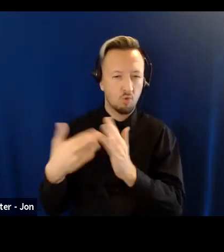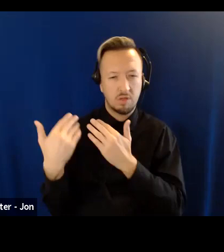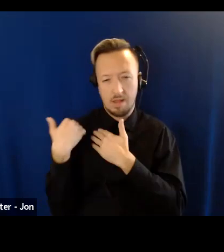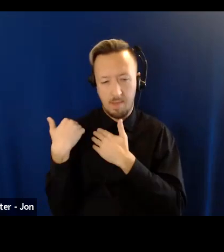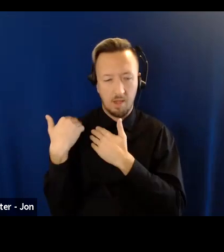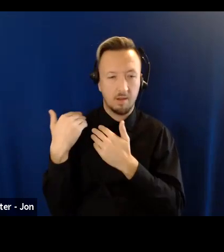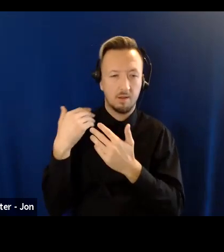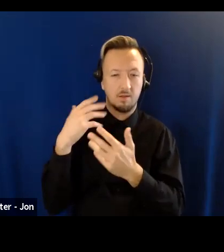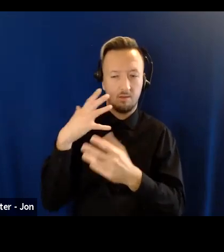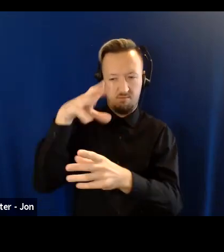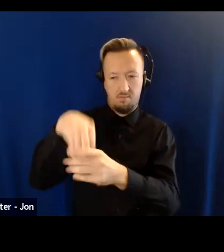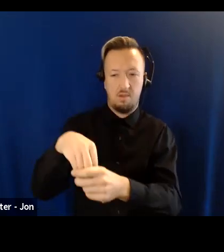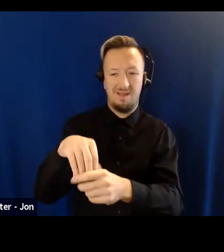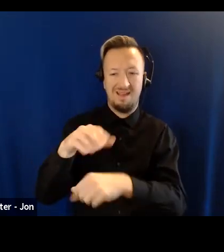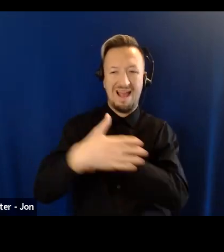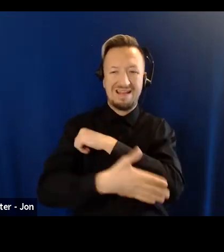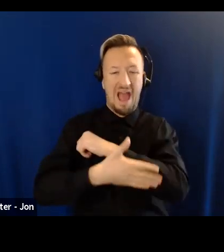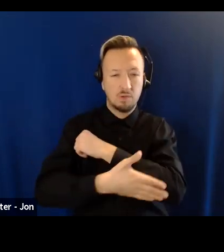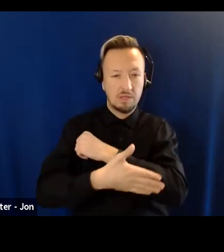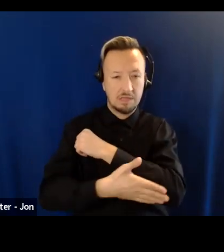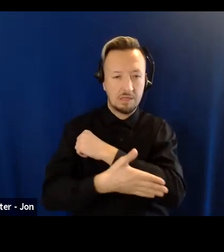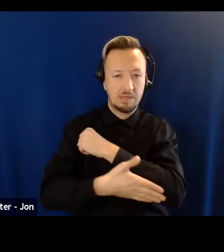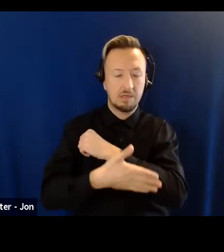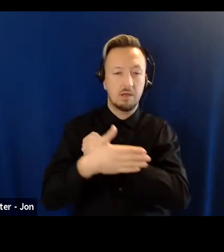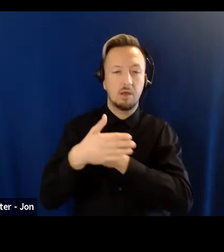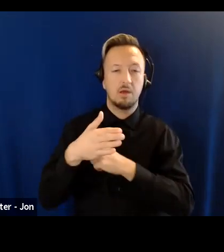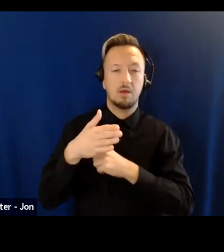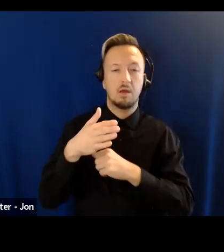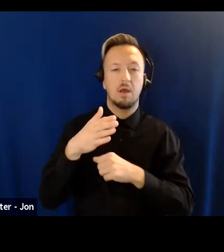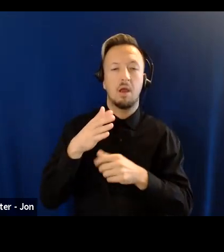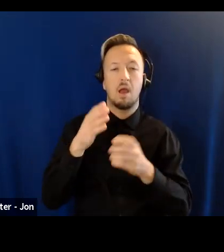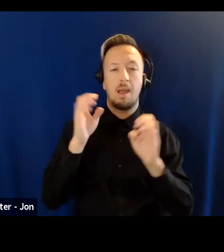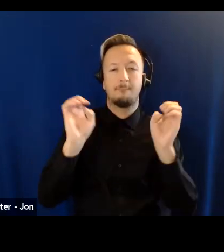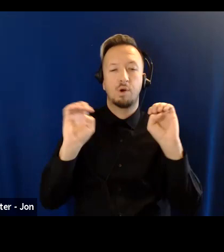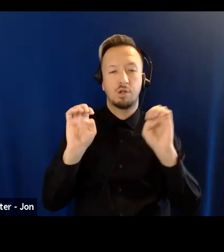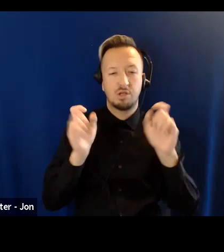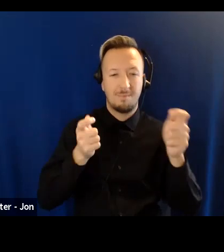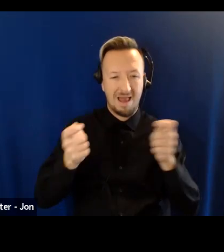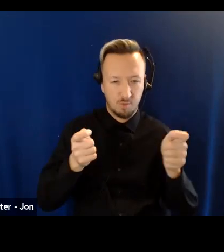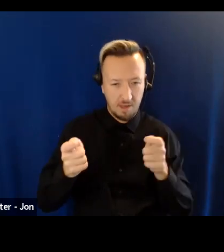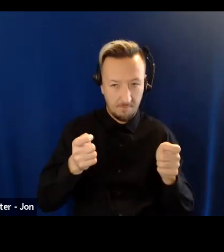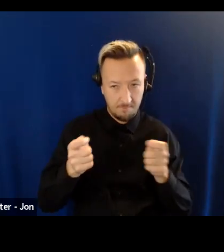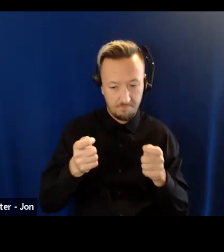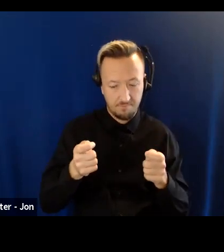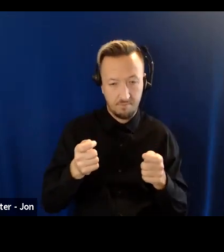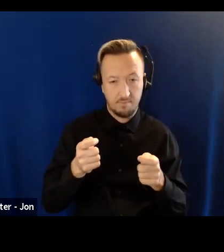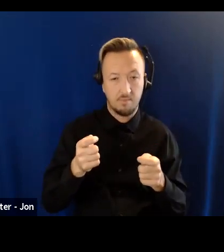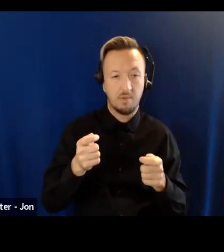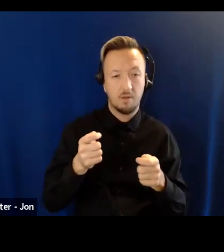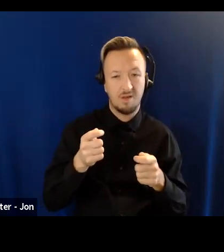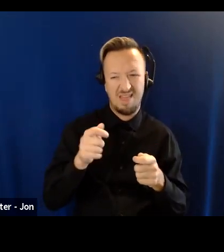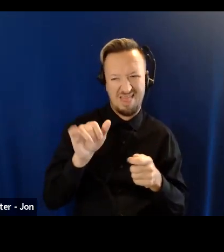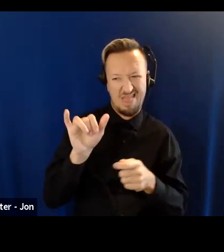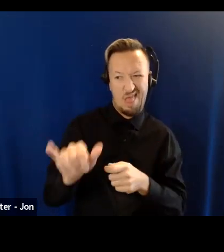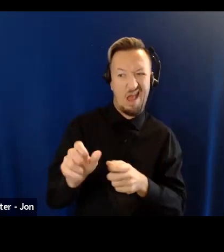in county emergency management and the opportunity to